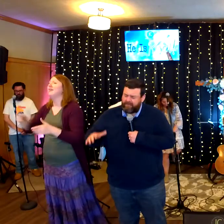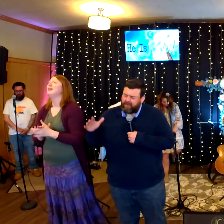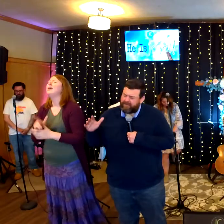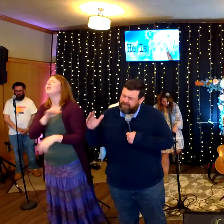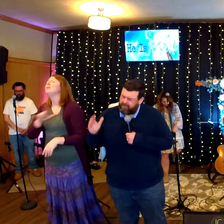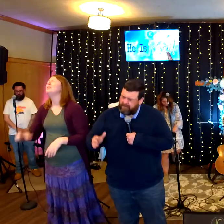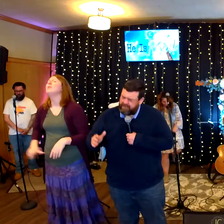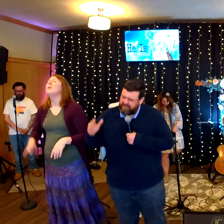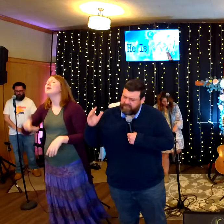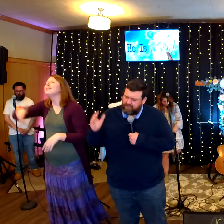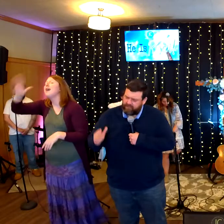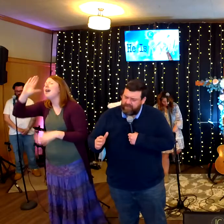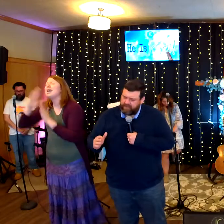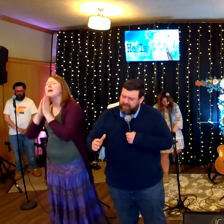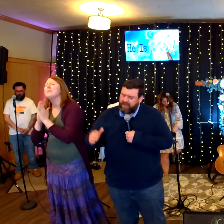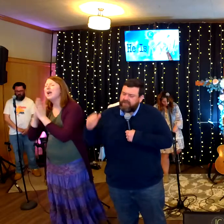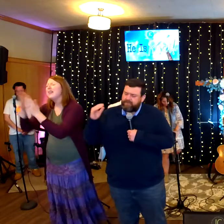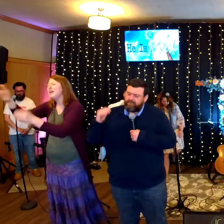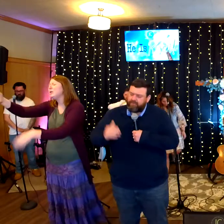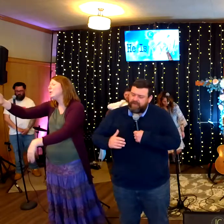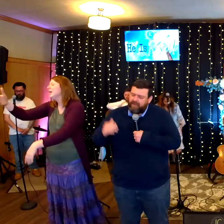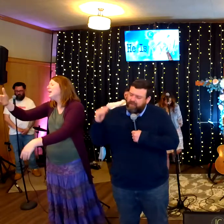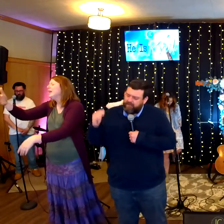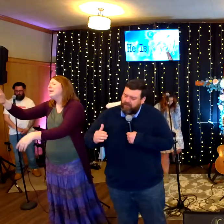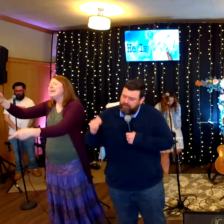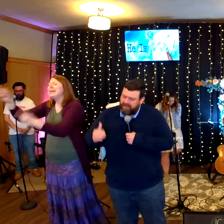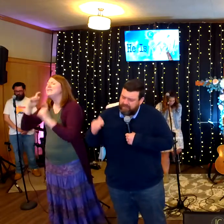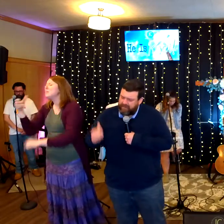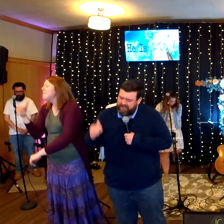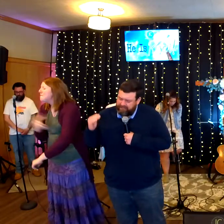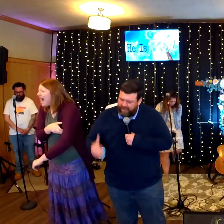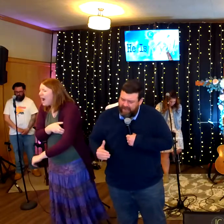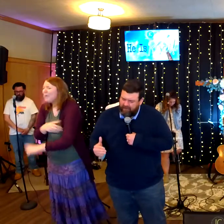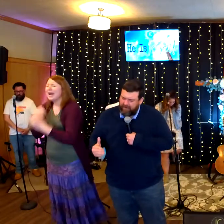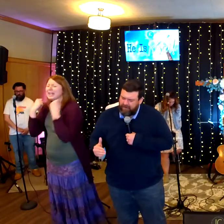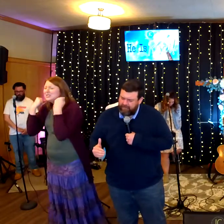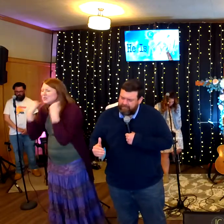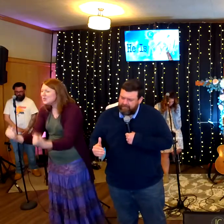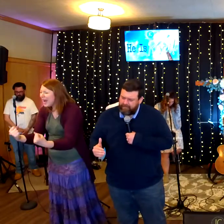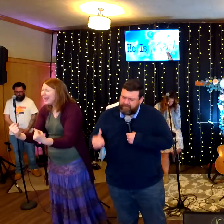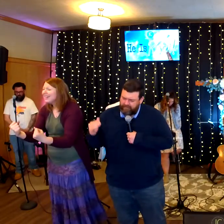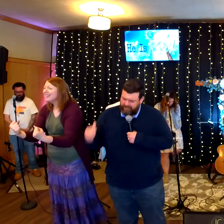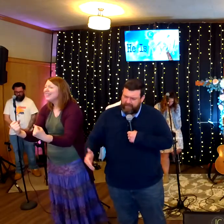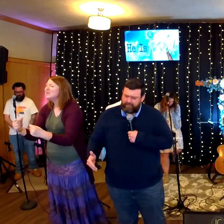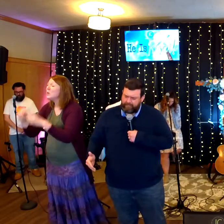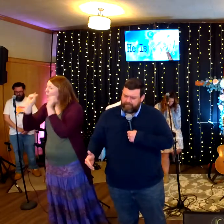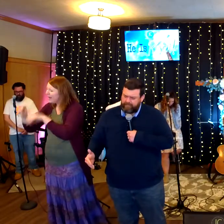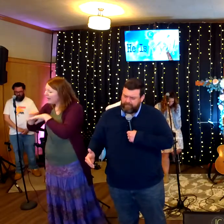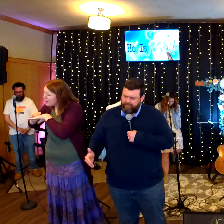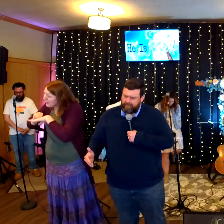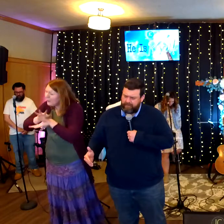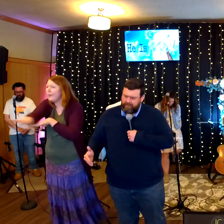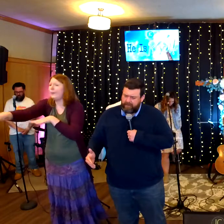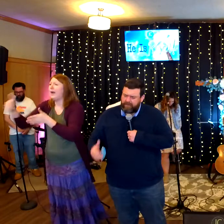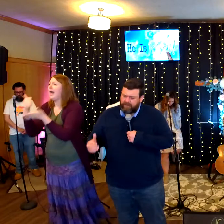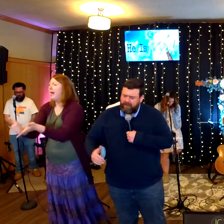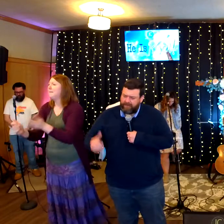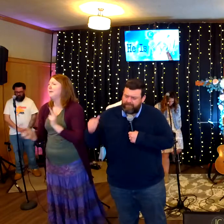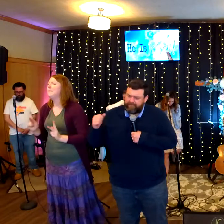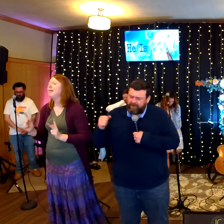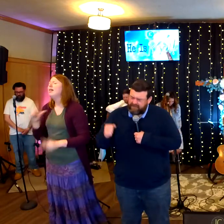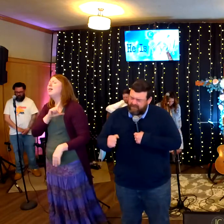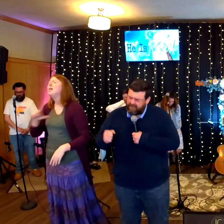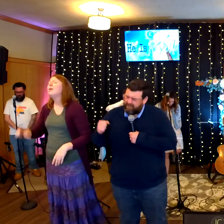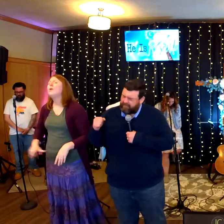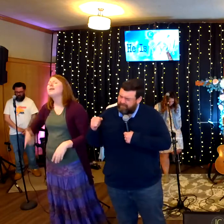I pray that you give us boldness and strength to bring your resurrection power to them. Lord God,